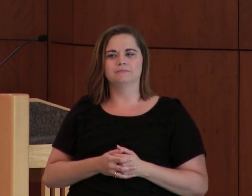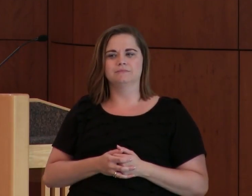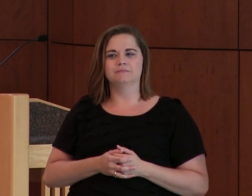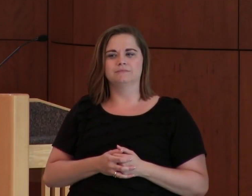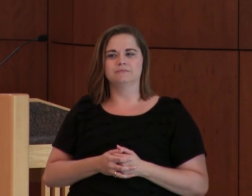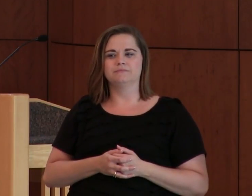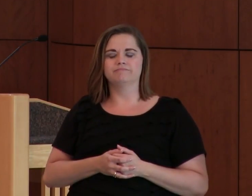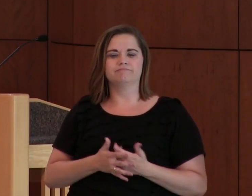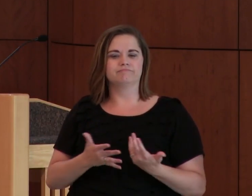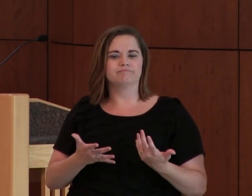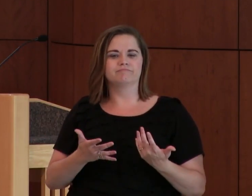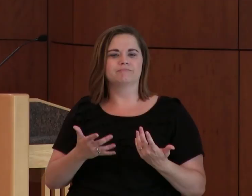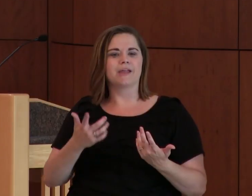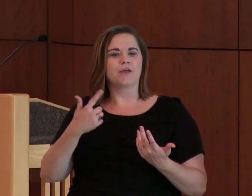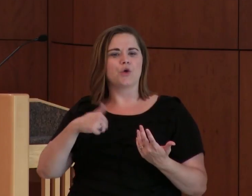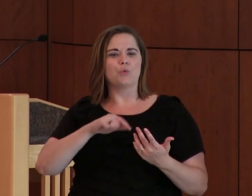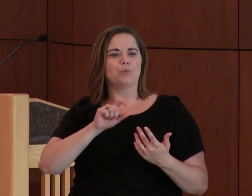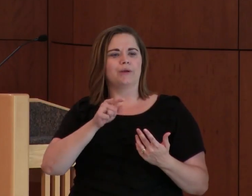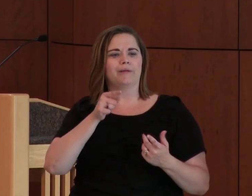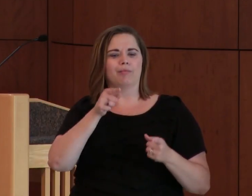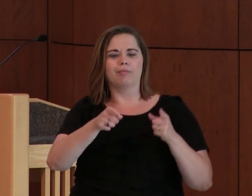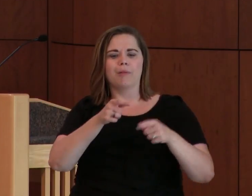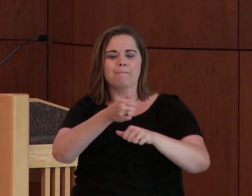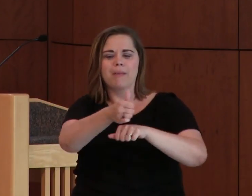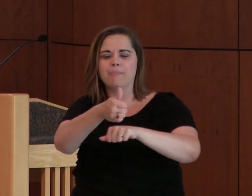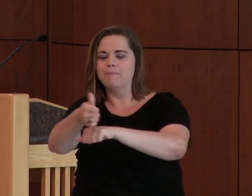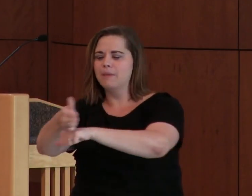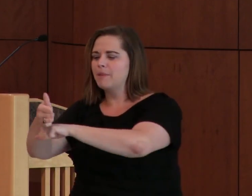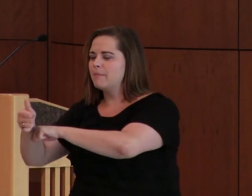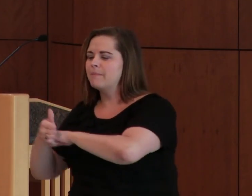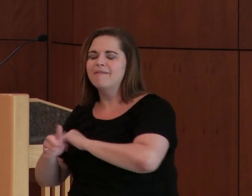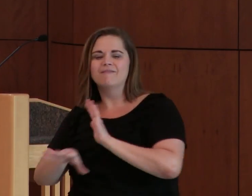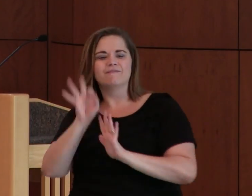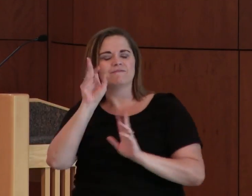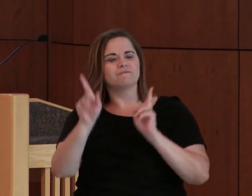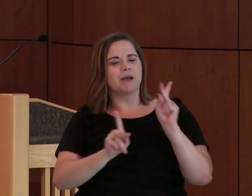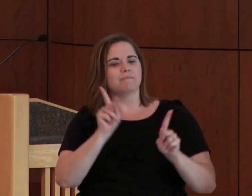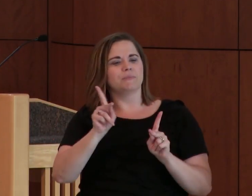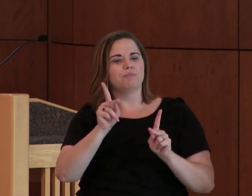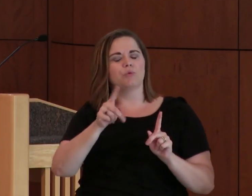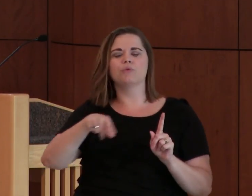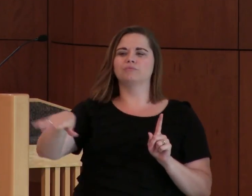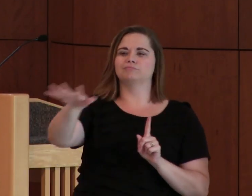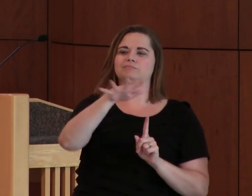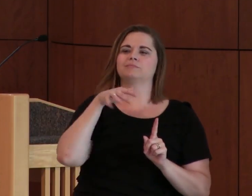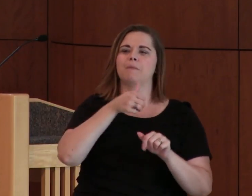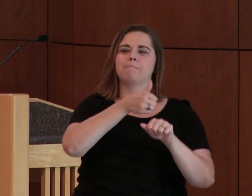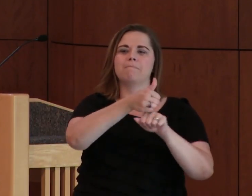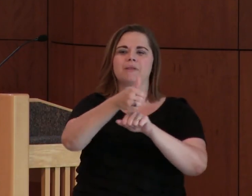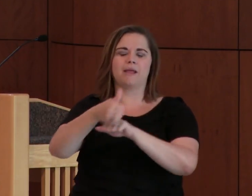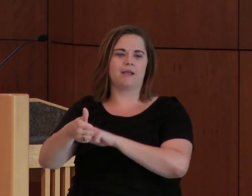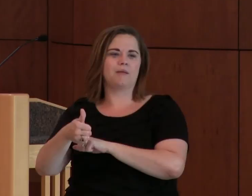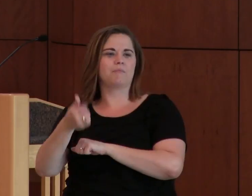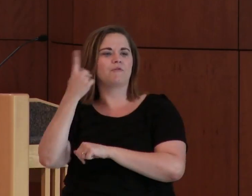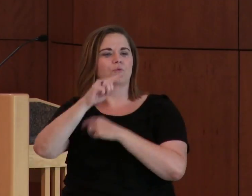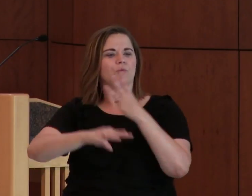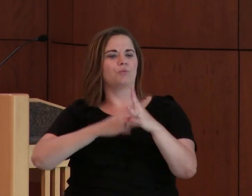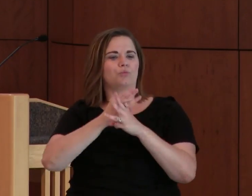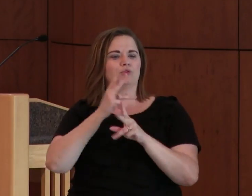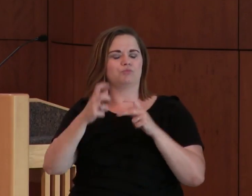just as good at looking and pointing fingers and trying to find the people around us to blame for all of the world's problems